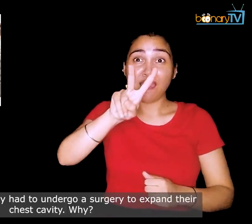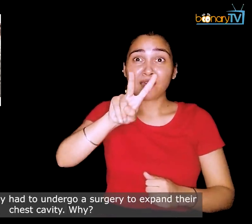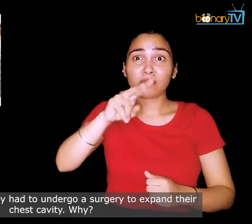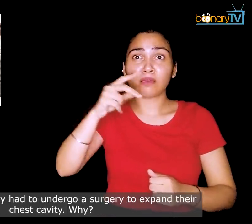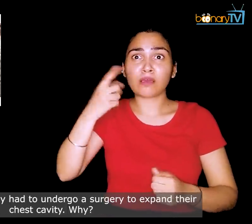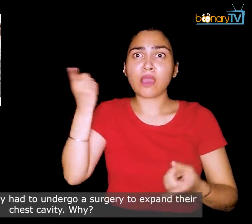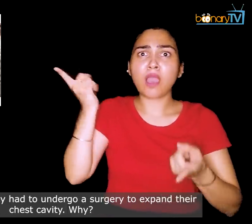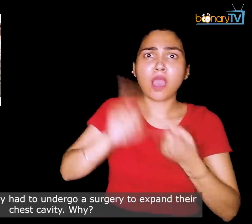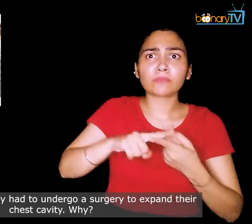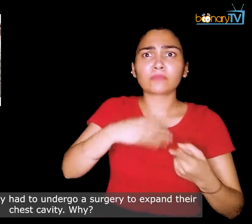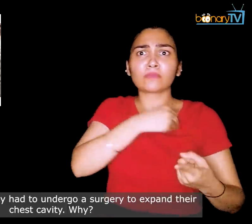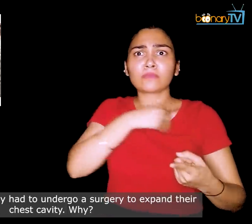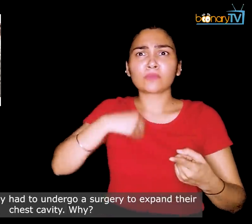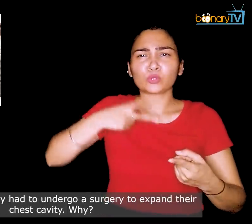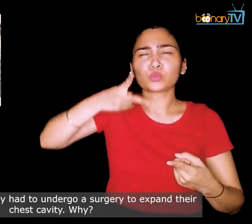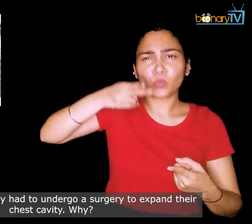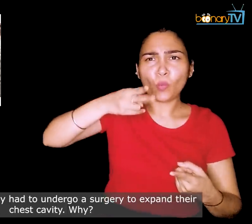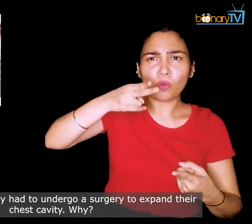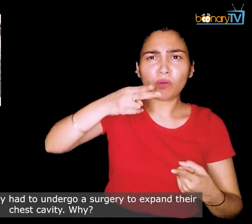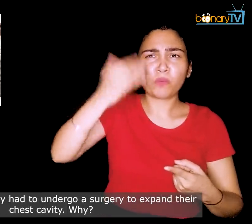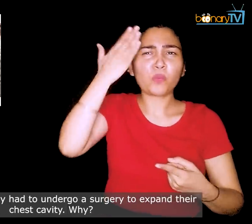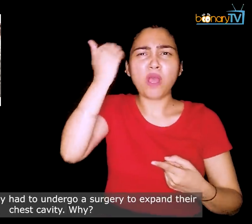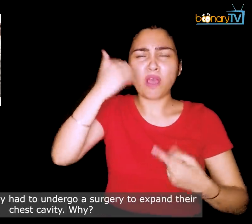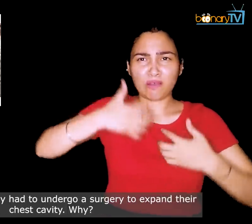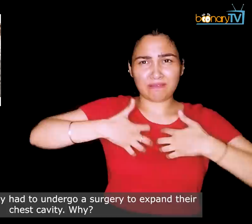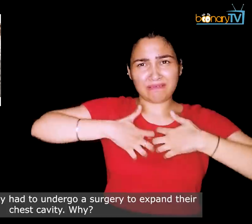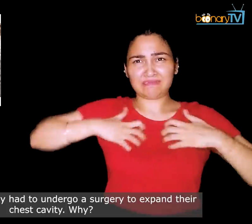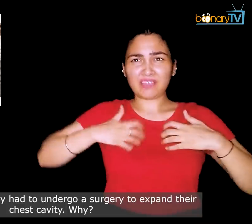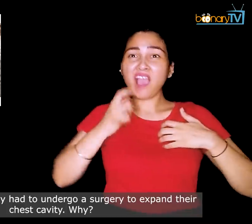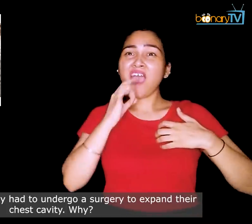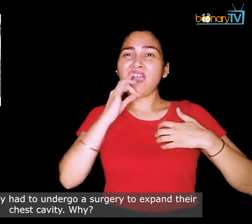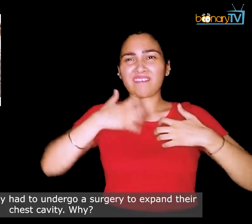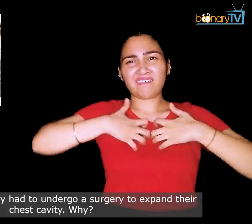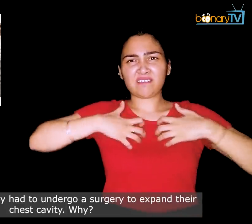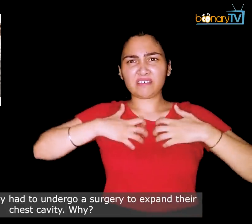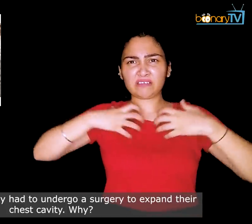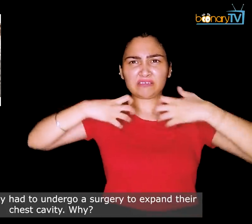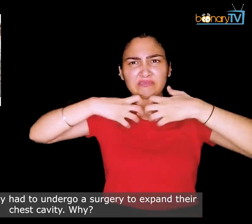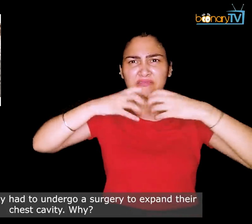they had to undergo a surgery to expand their chest cavity.